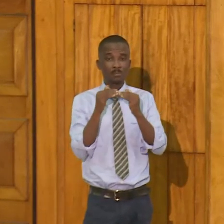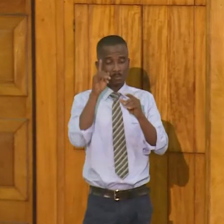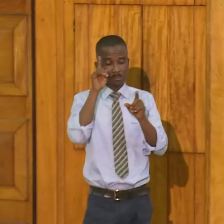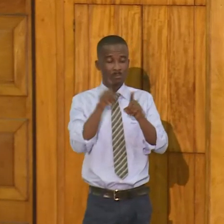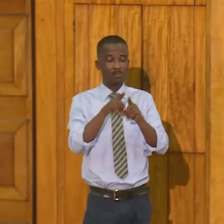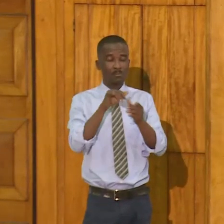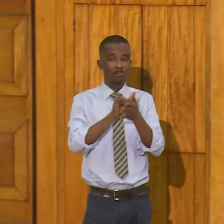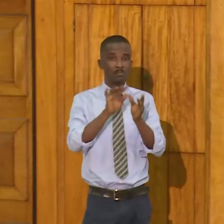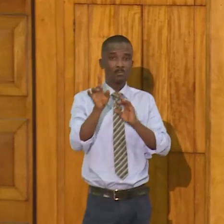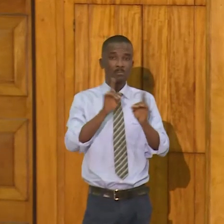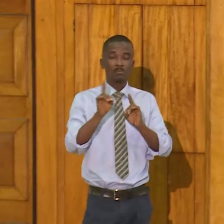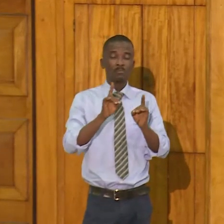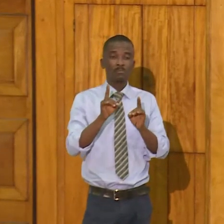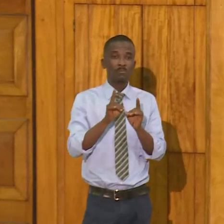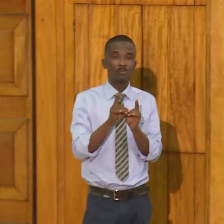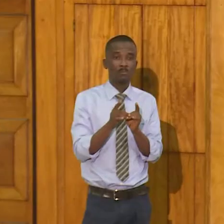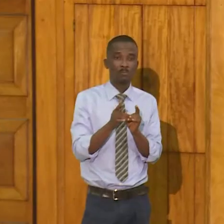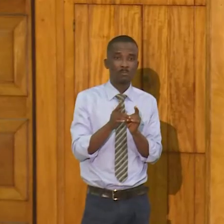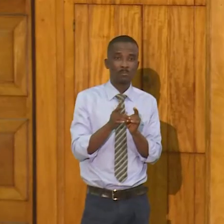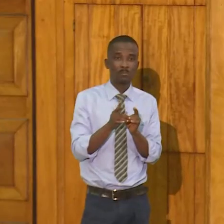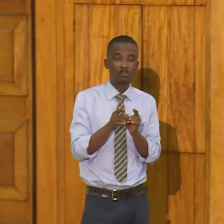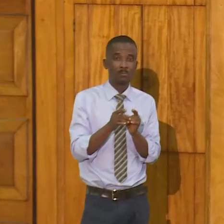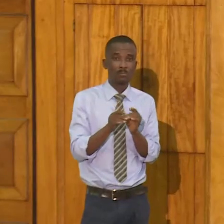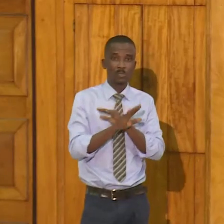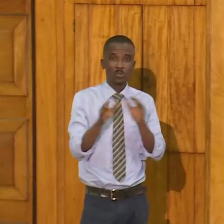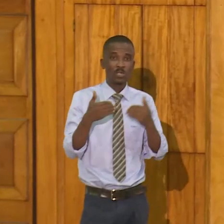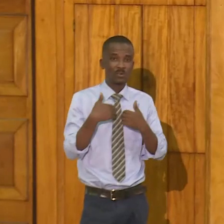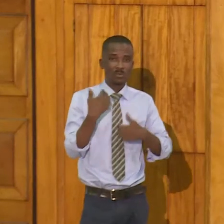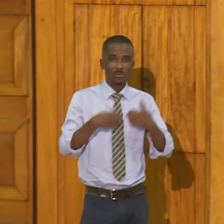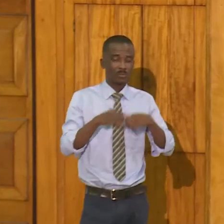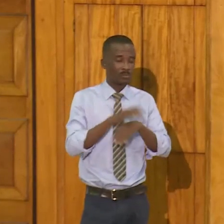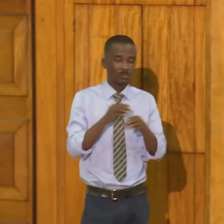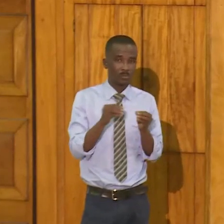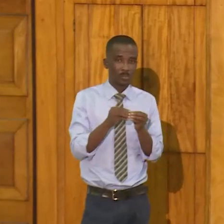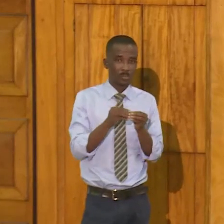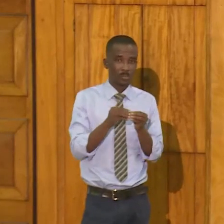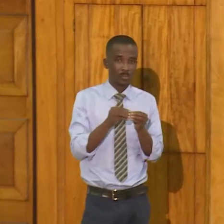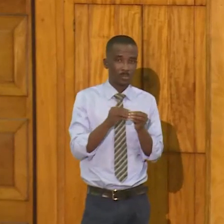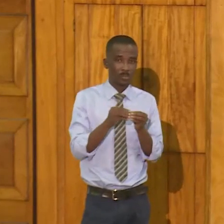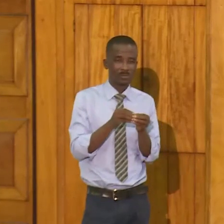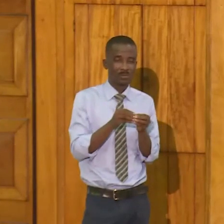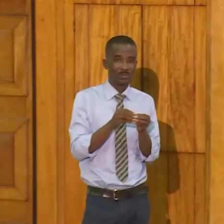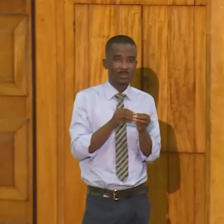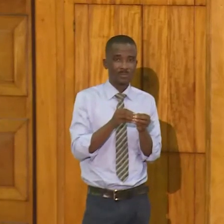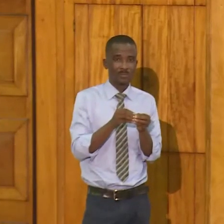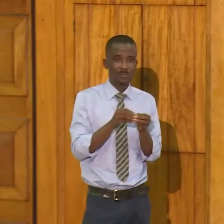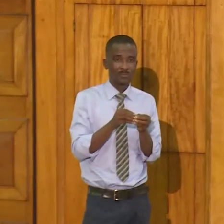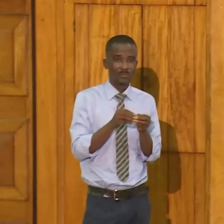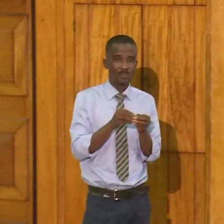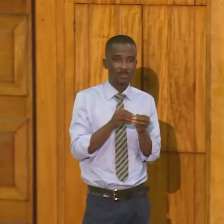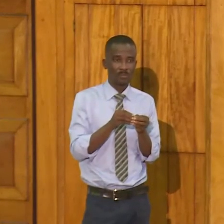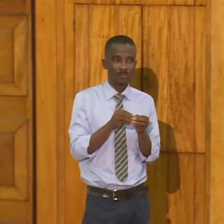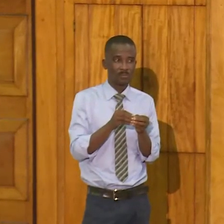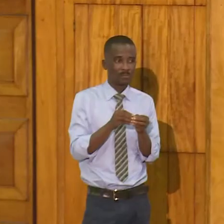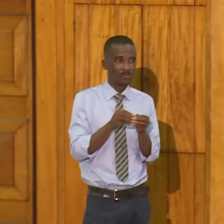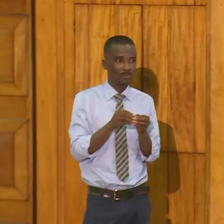tests that they did. So we didn't encounter any case of samples going to the public laboratories for testing. The